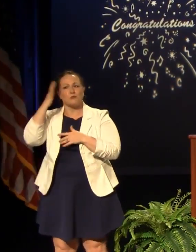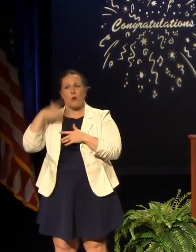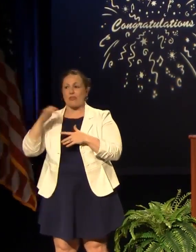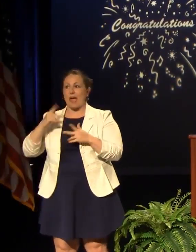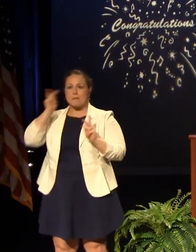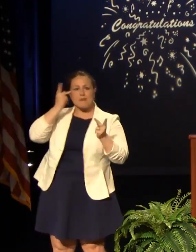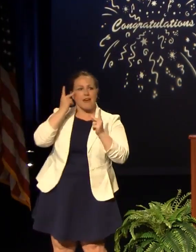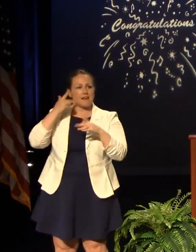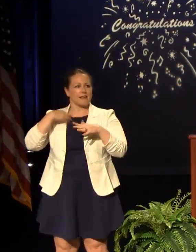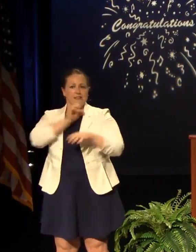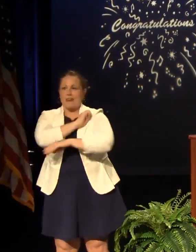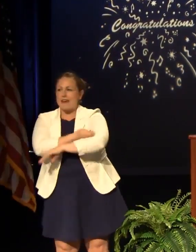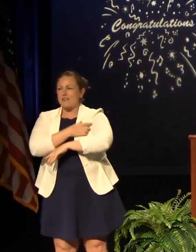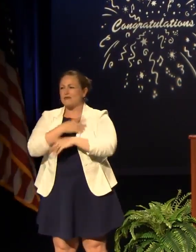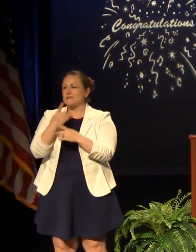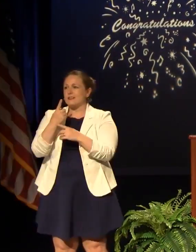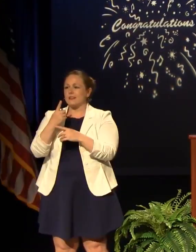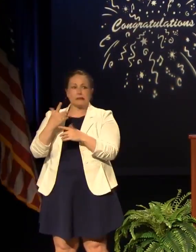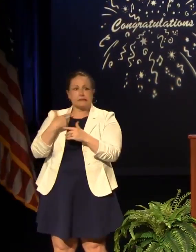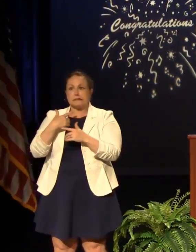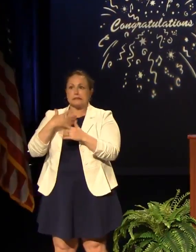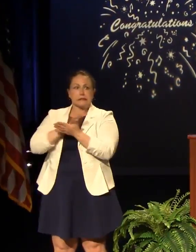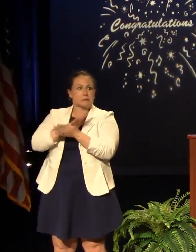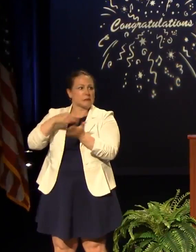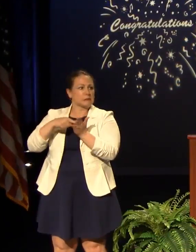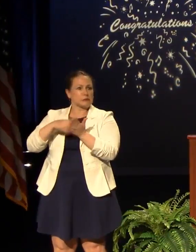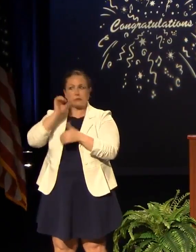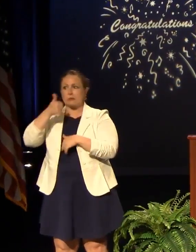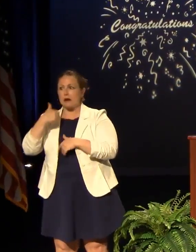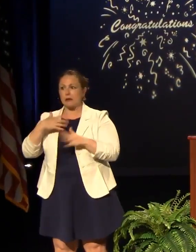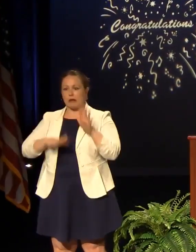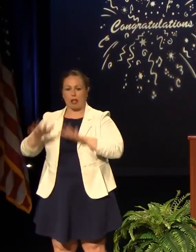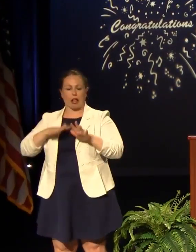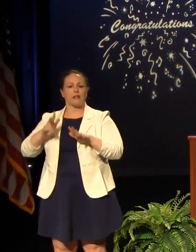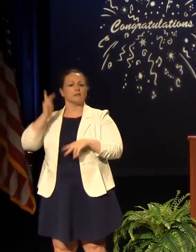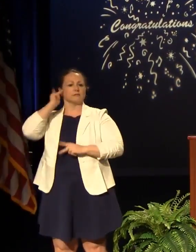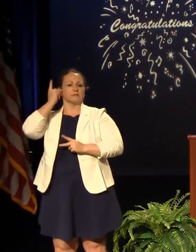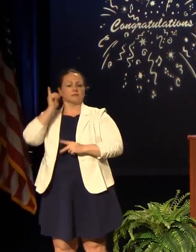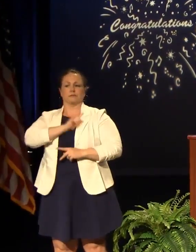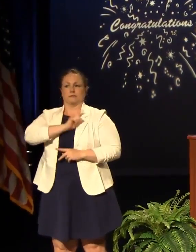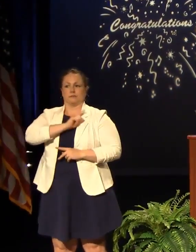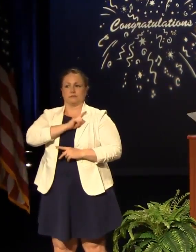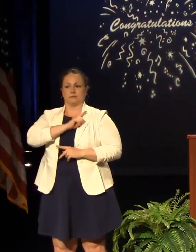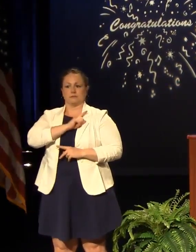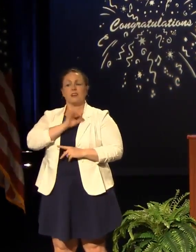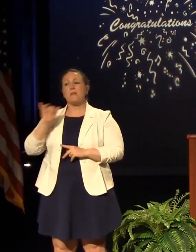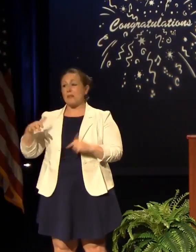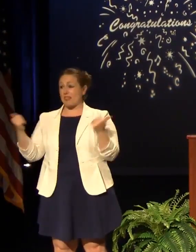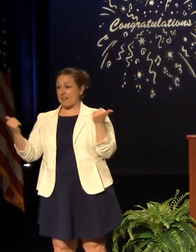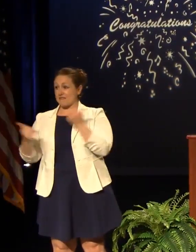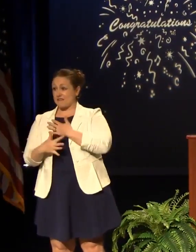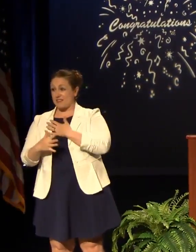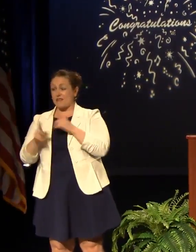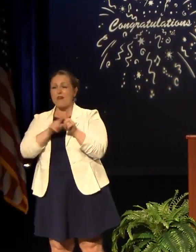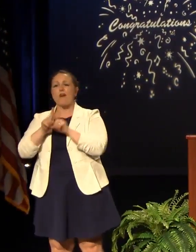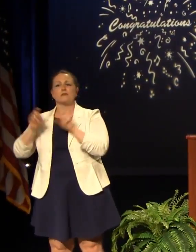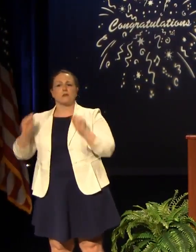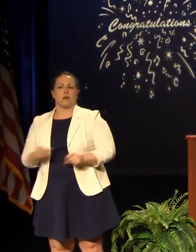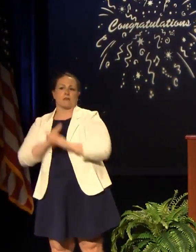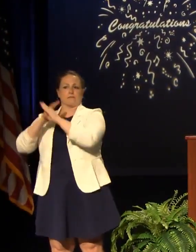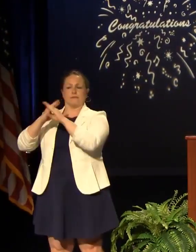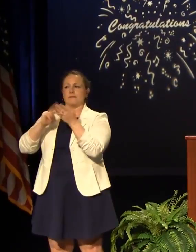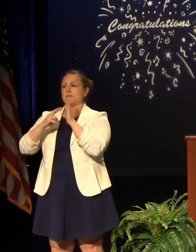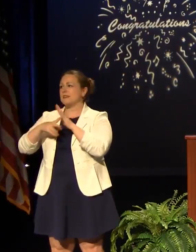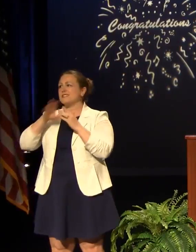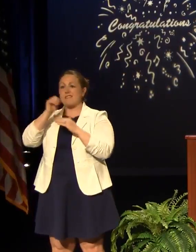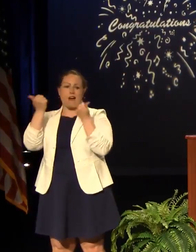the night before the papers due. What you might not notice, however, is that same fear is keeping you from trying new things that might spark your